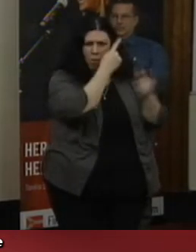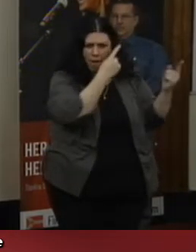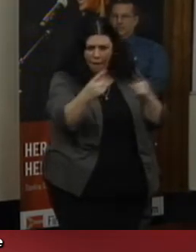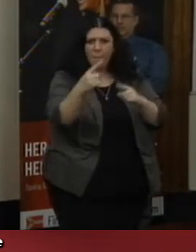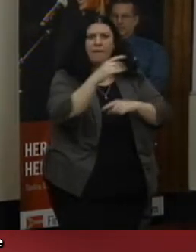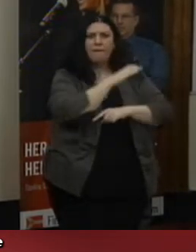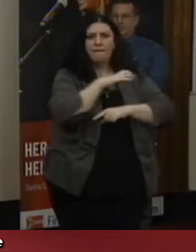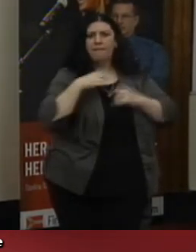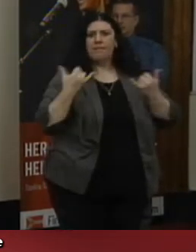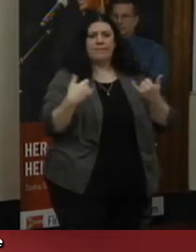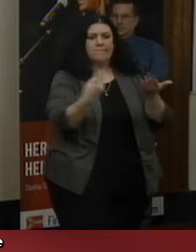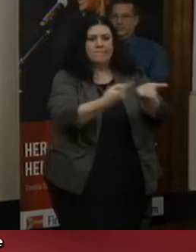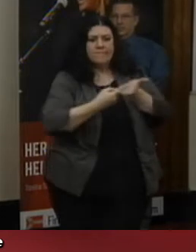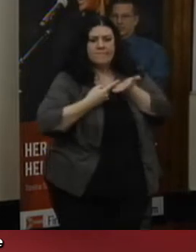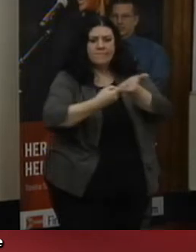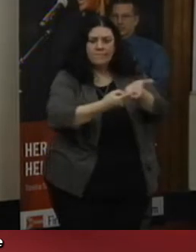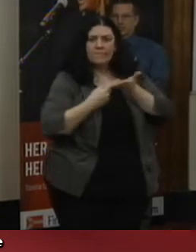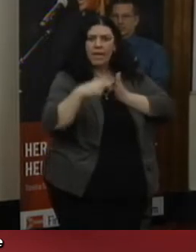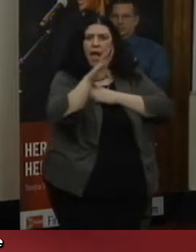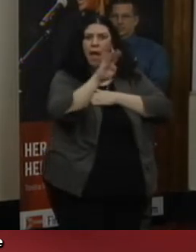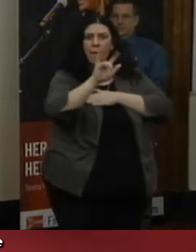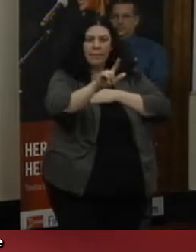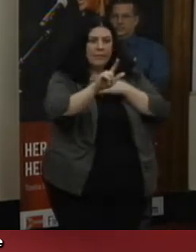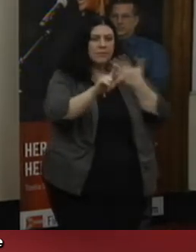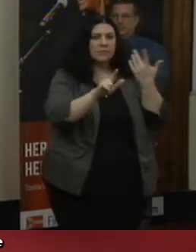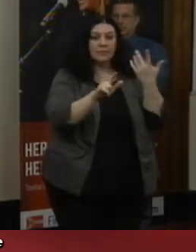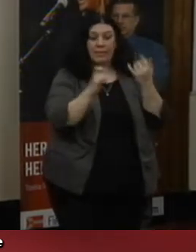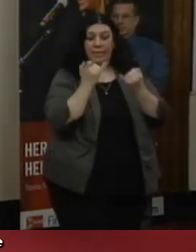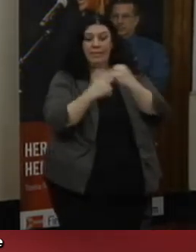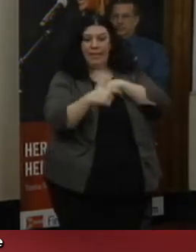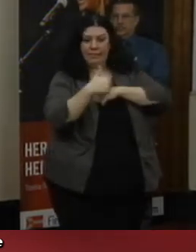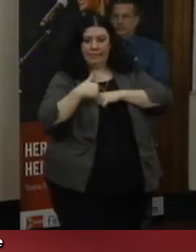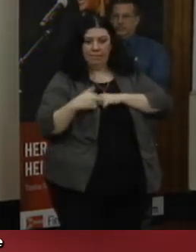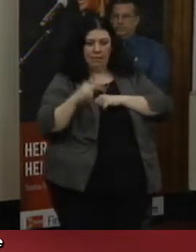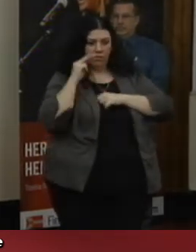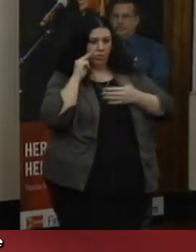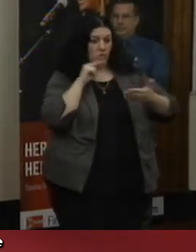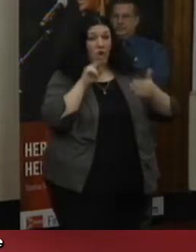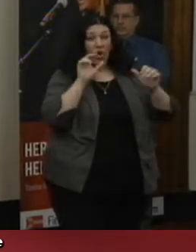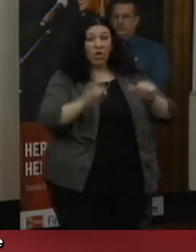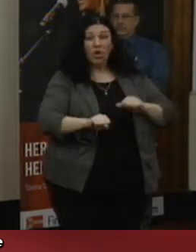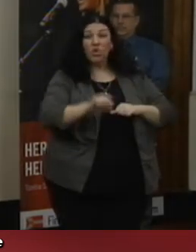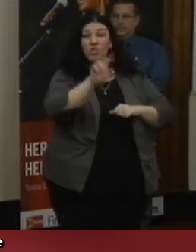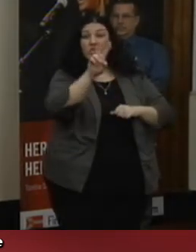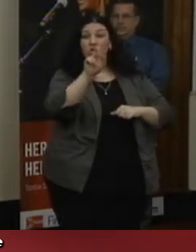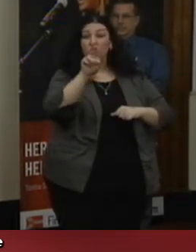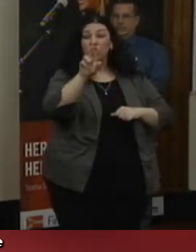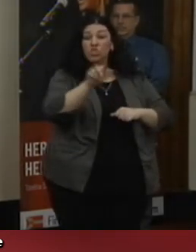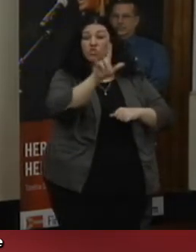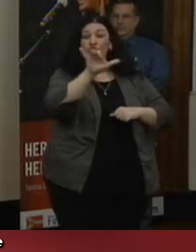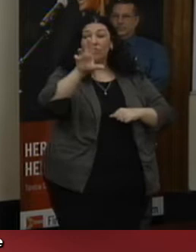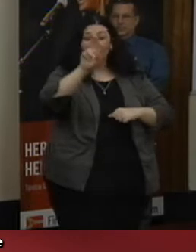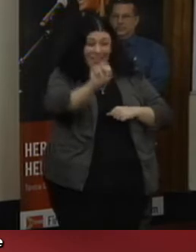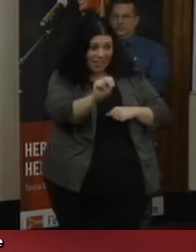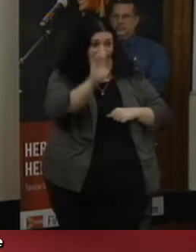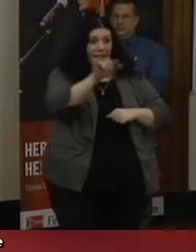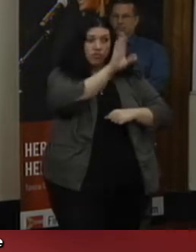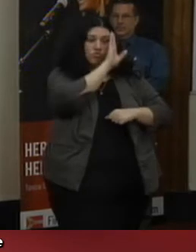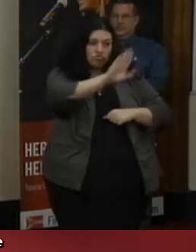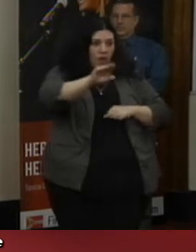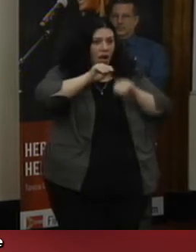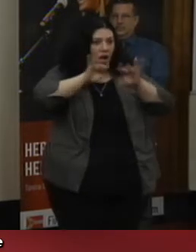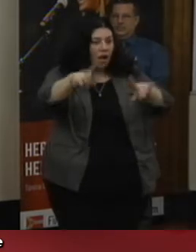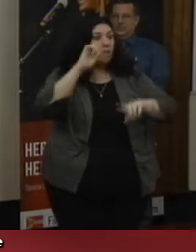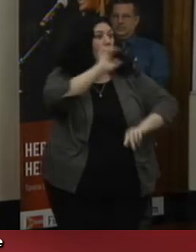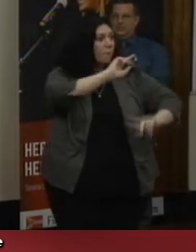in Congress now. They're debating a bill right now, which the last time I saw could be $2 trillion. That's direct aid to people, but it's also